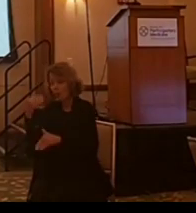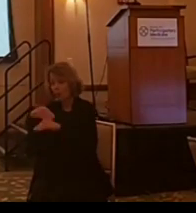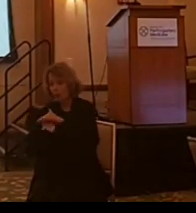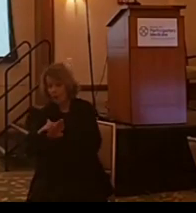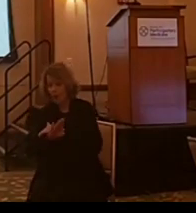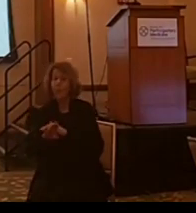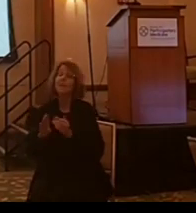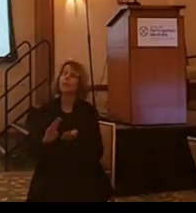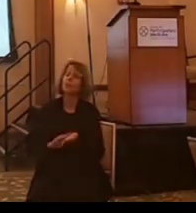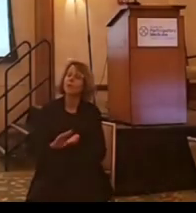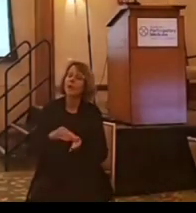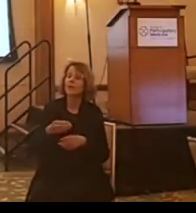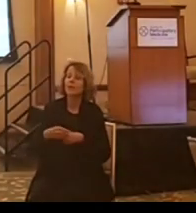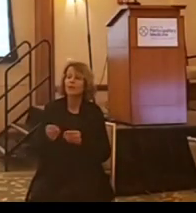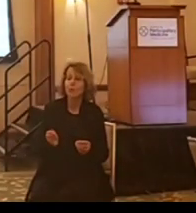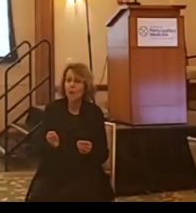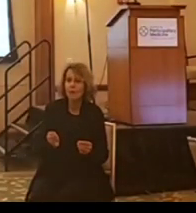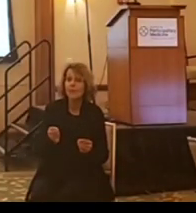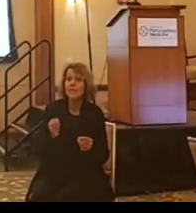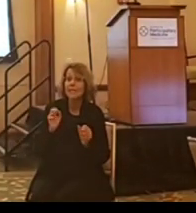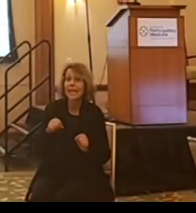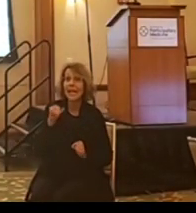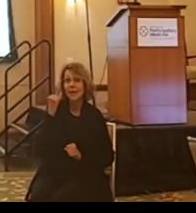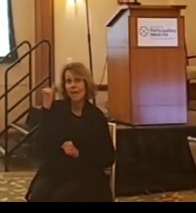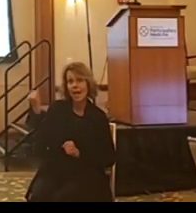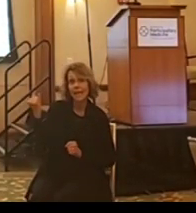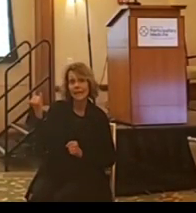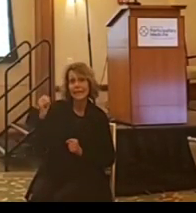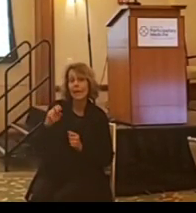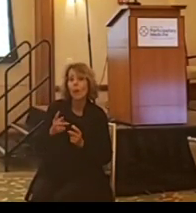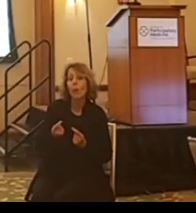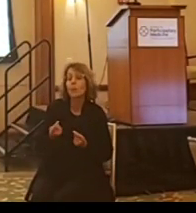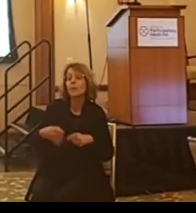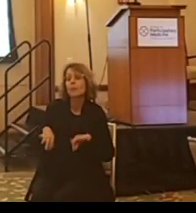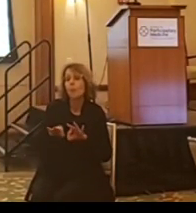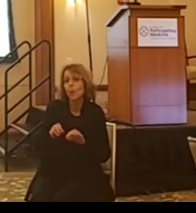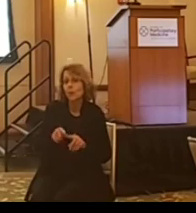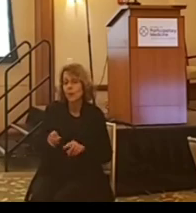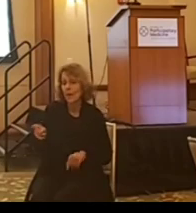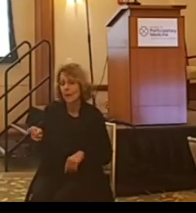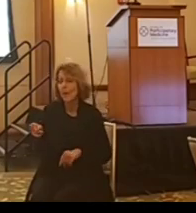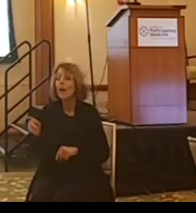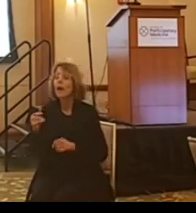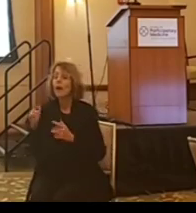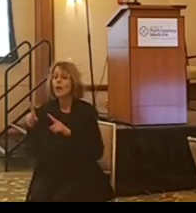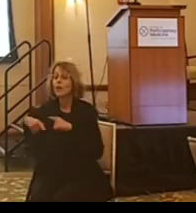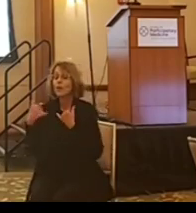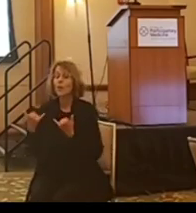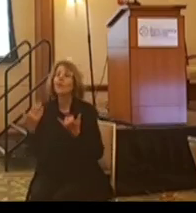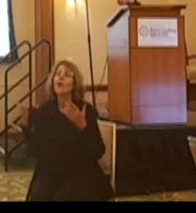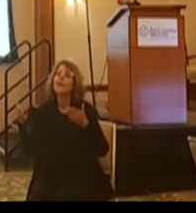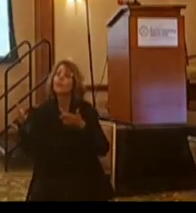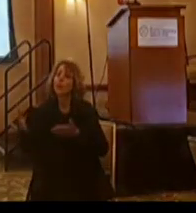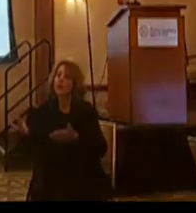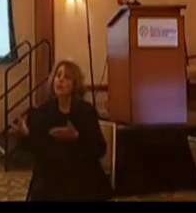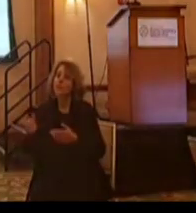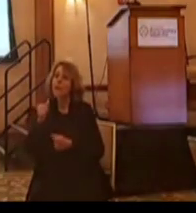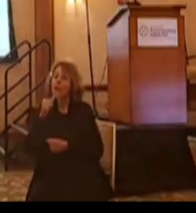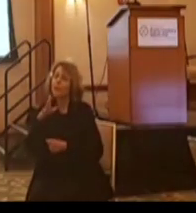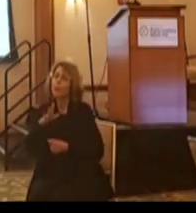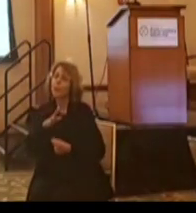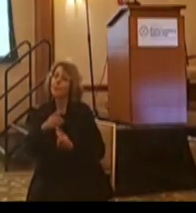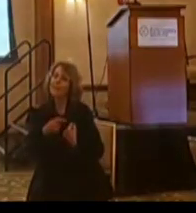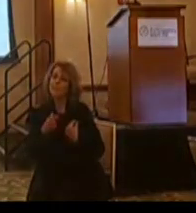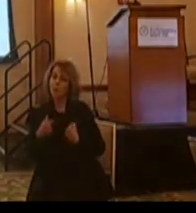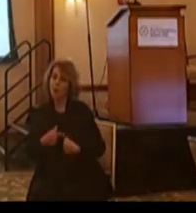for women and really engaging. We have a cardiologist who joins us and who's partnered with us at Yale